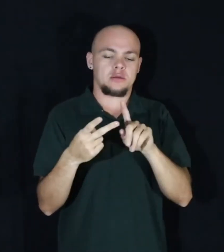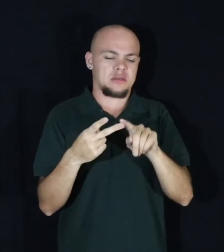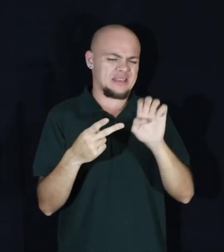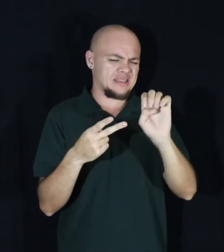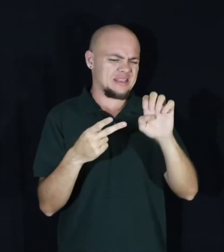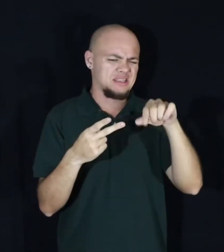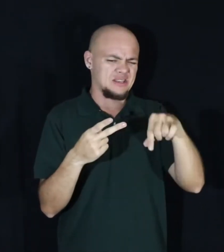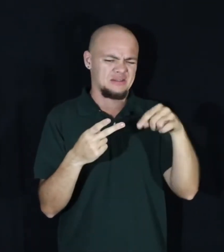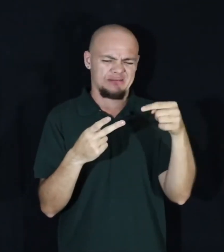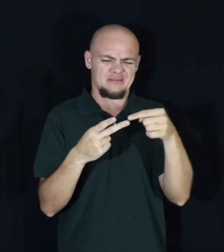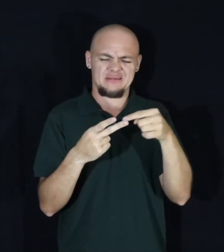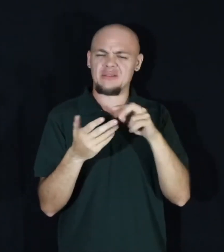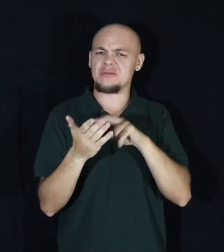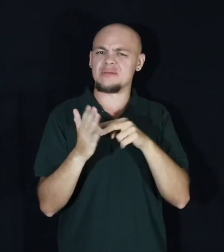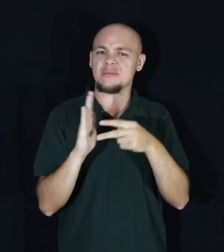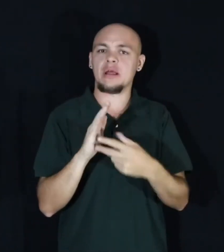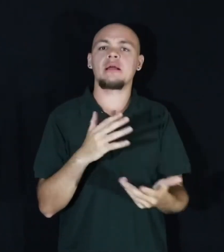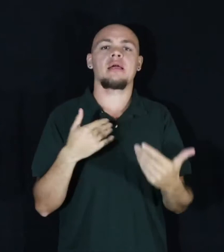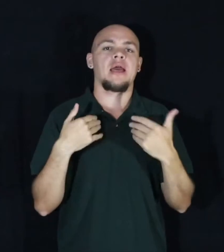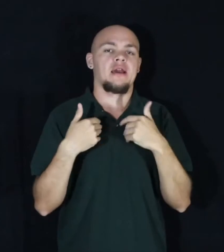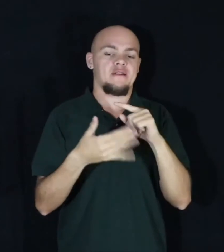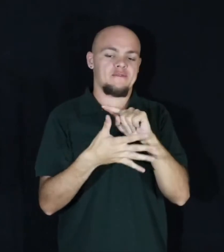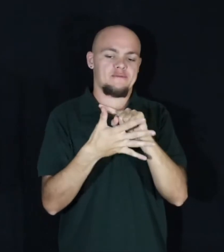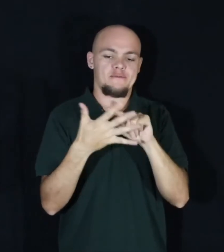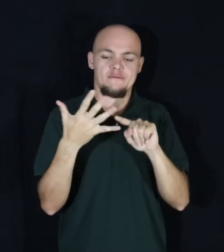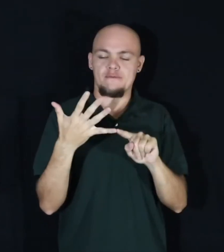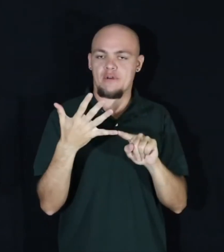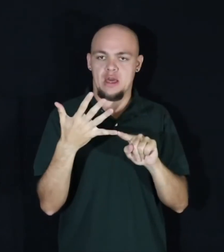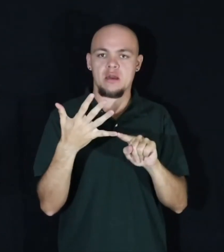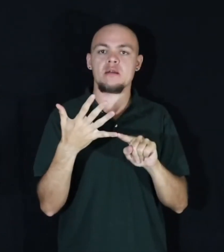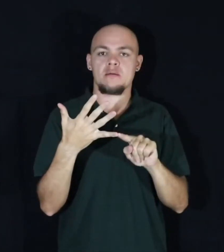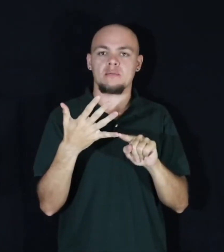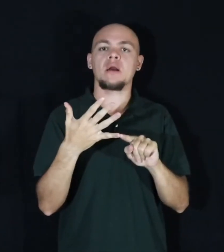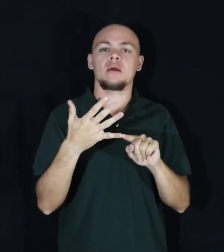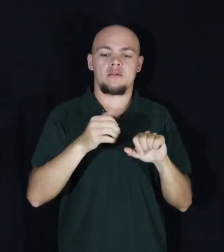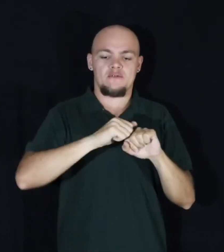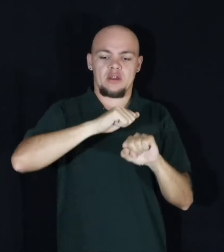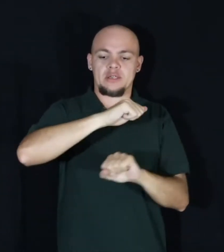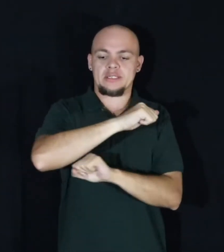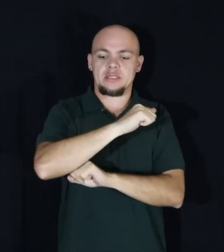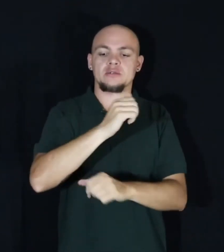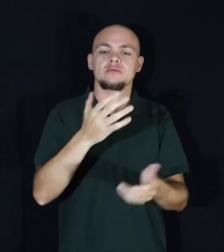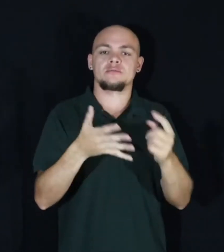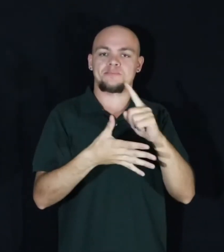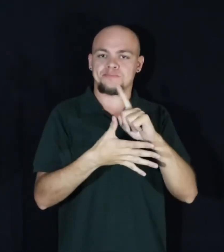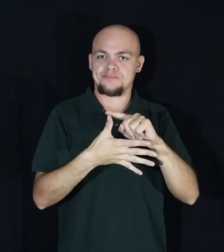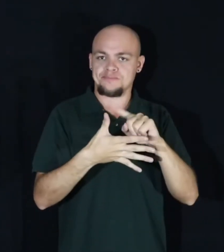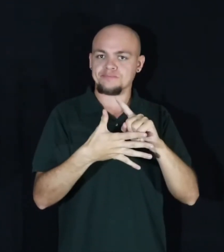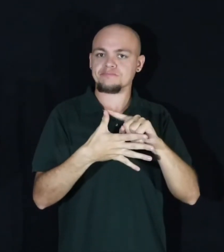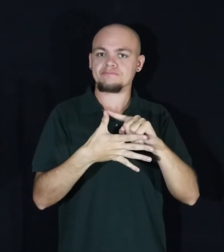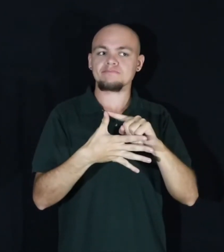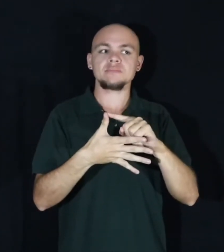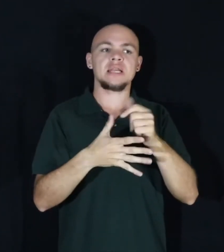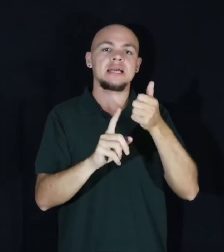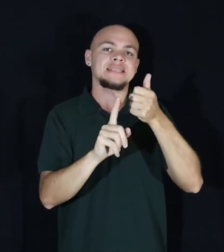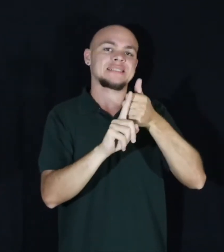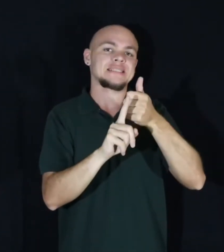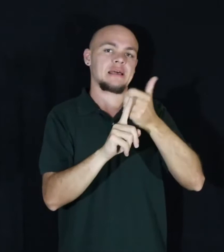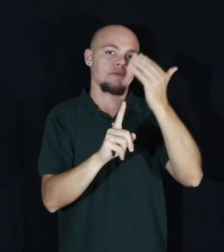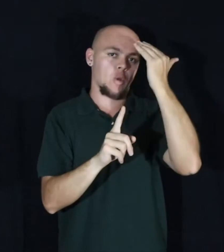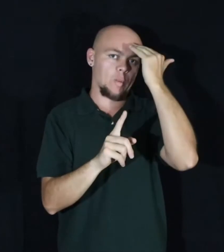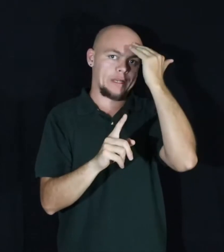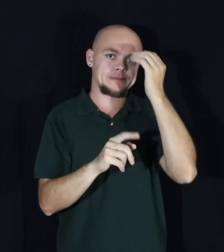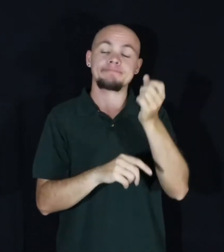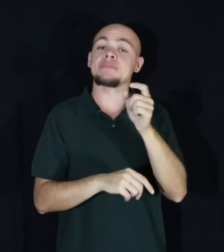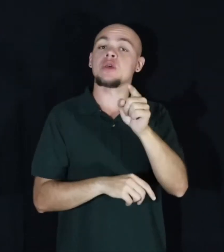I found out that there are 5 main pillars to emotional intelligence. The first being self-awareness, which is the ability